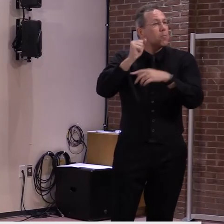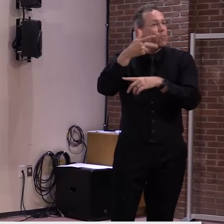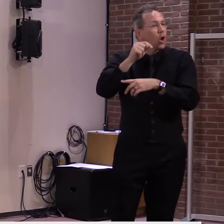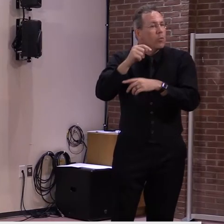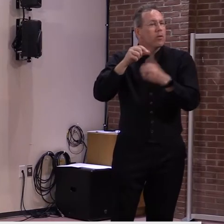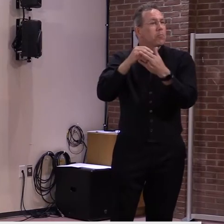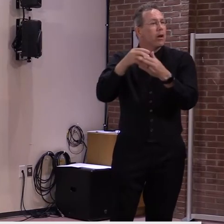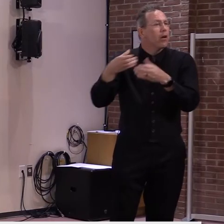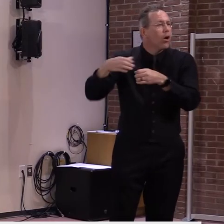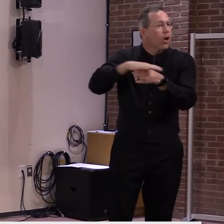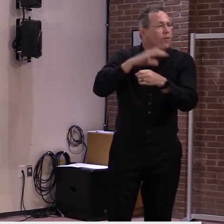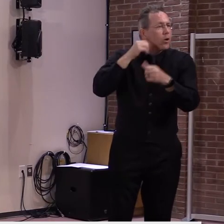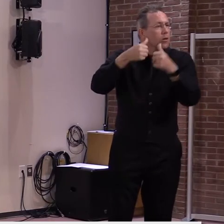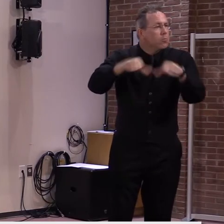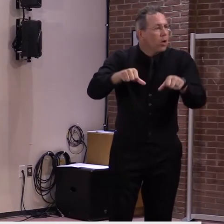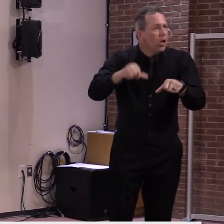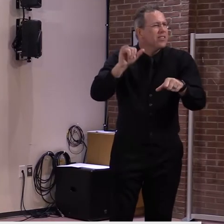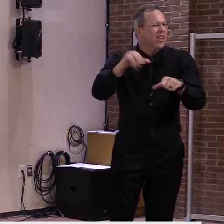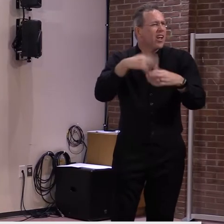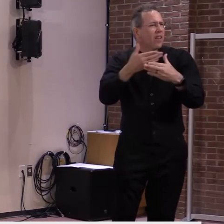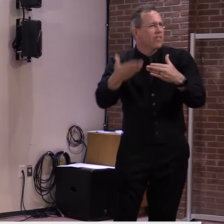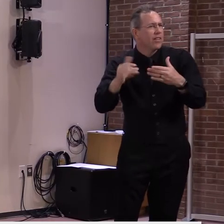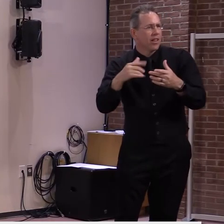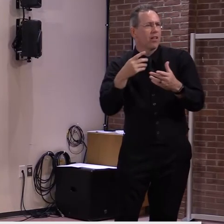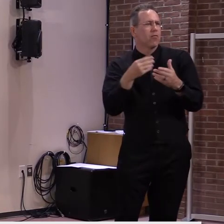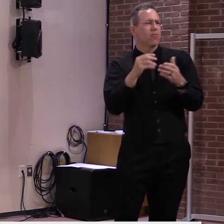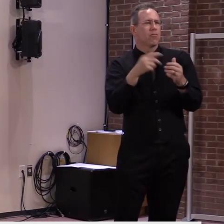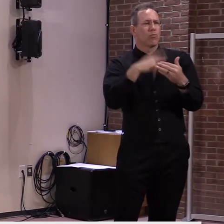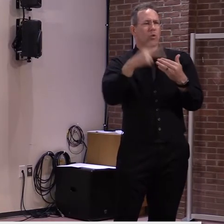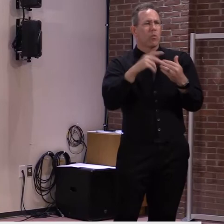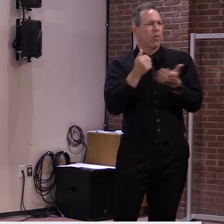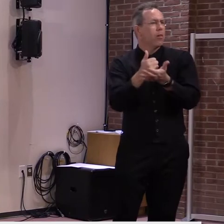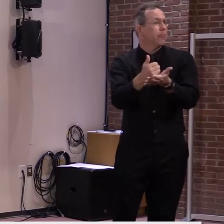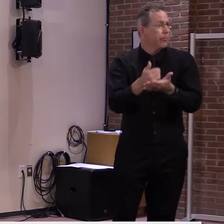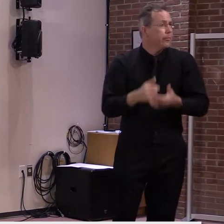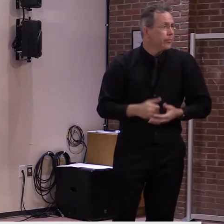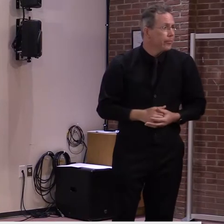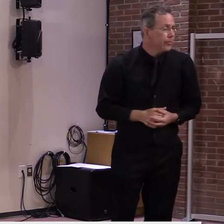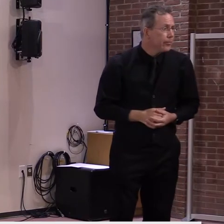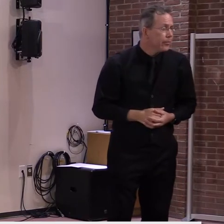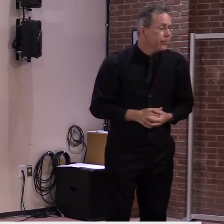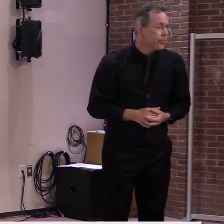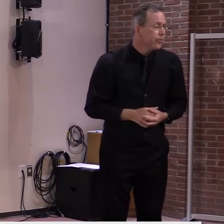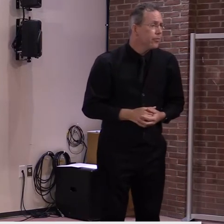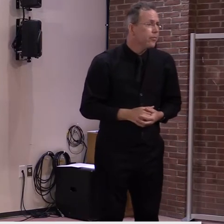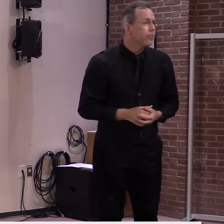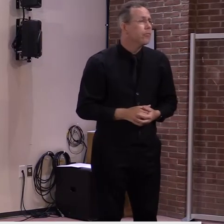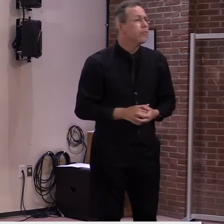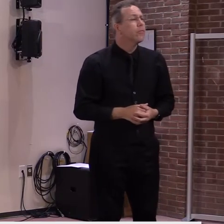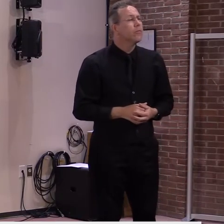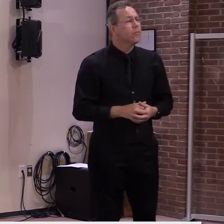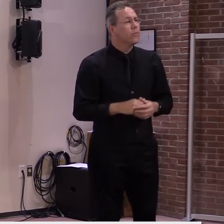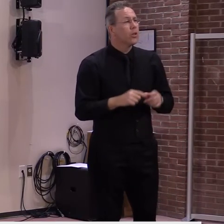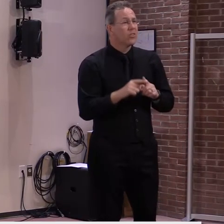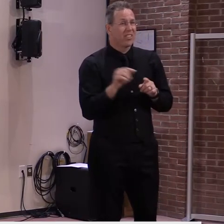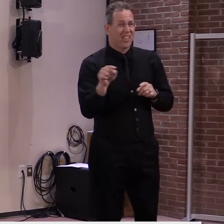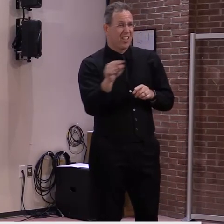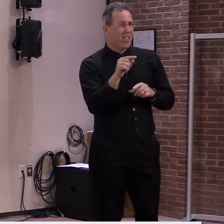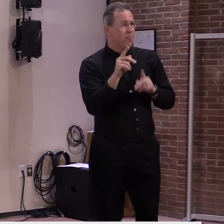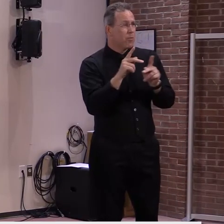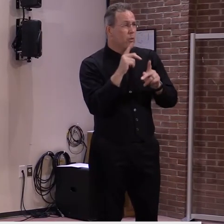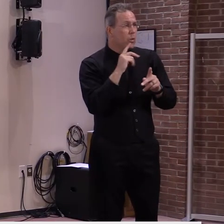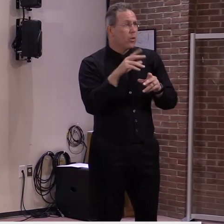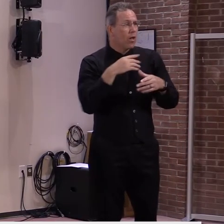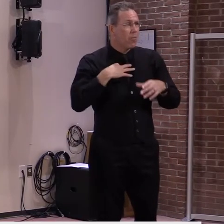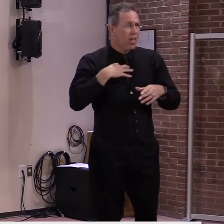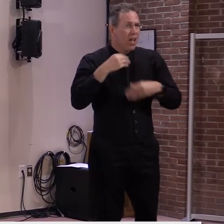We have also the capacity. Many of these people had housing before the pandemic hit,